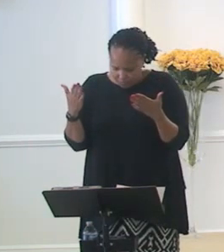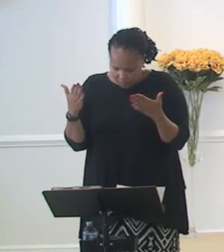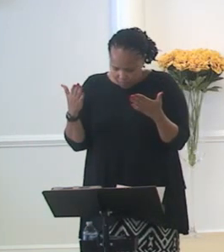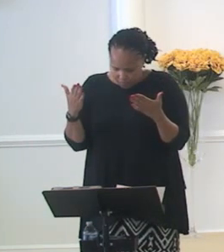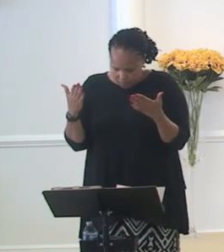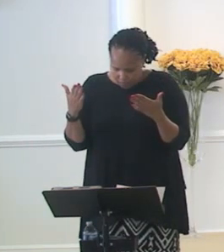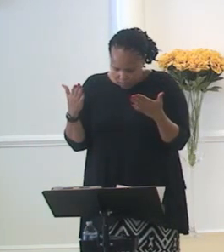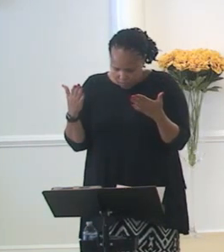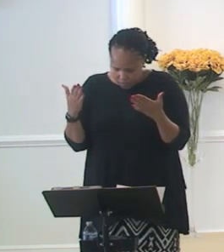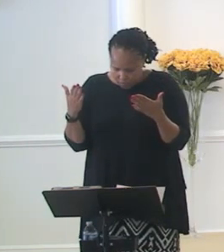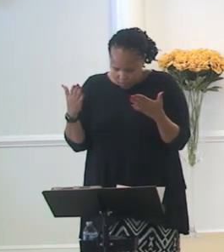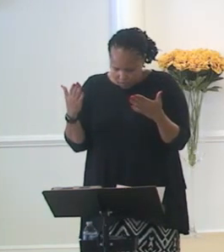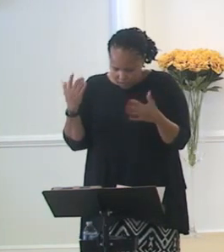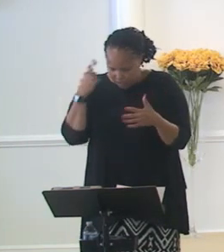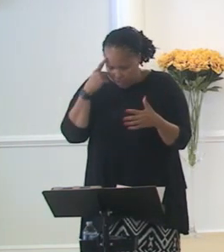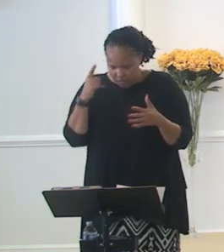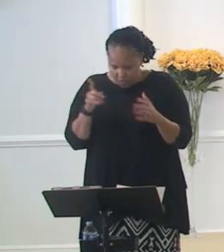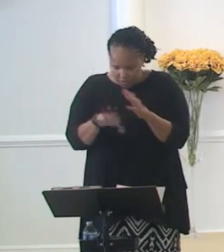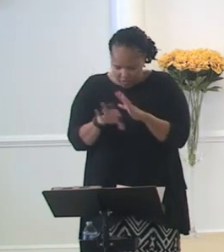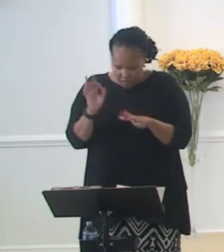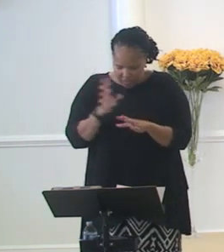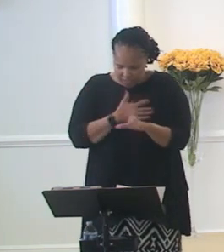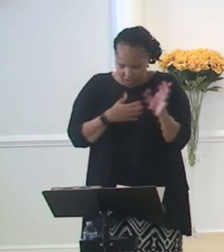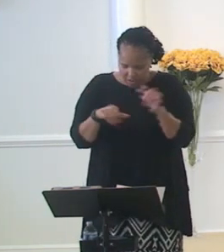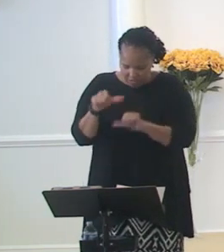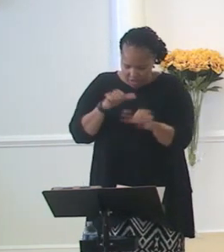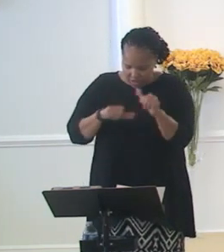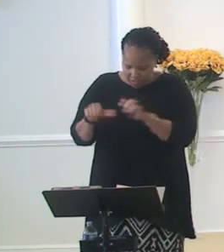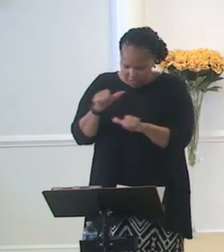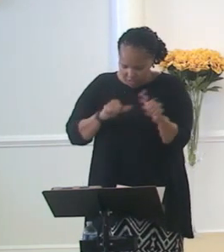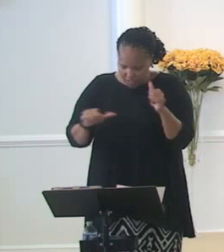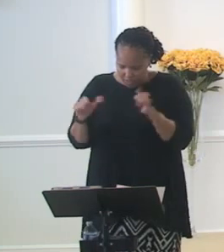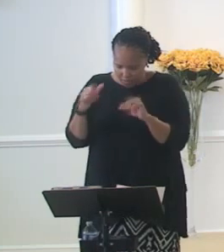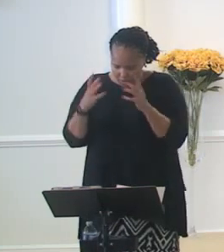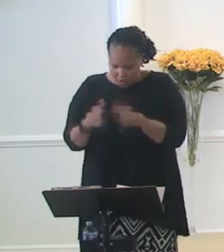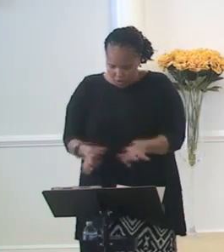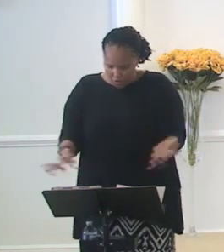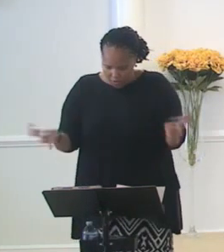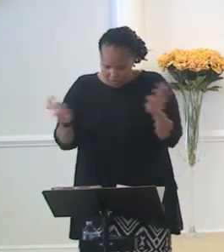for finding our fellowship worthy